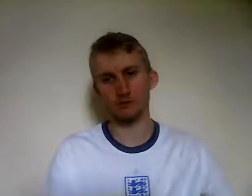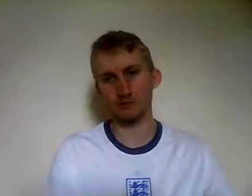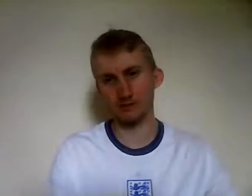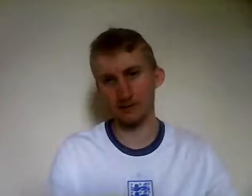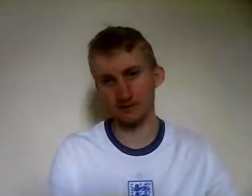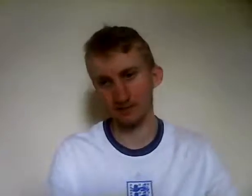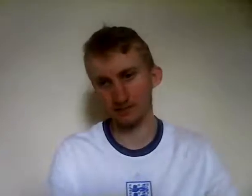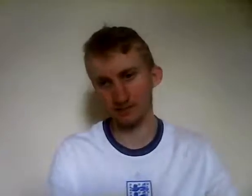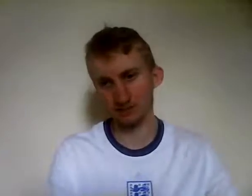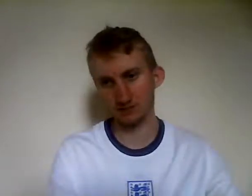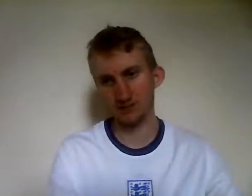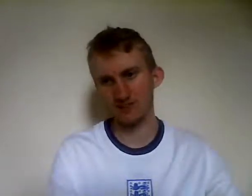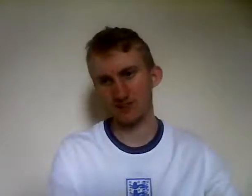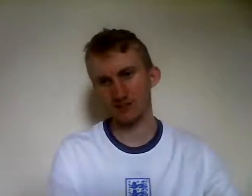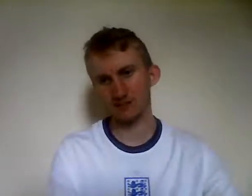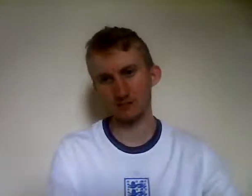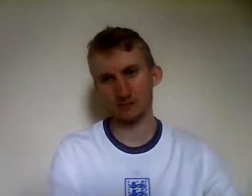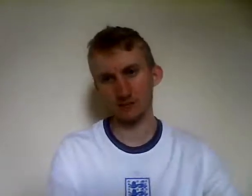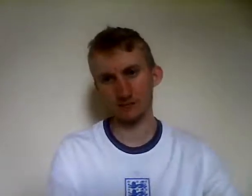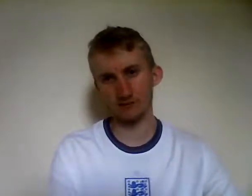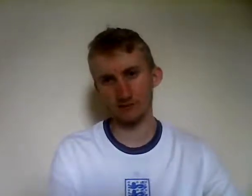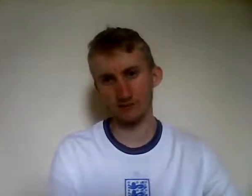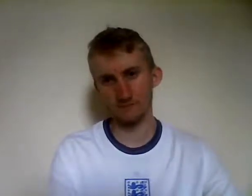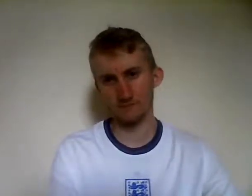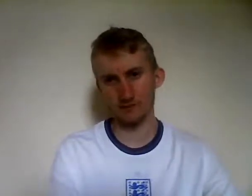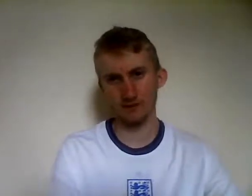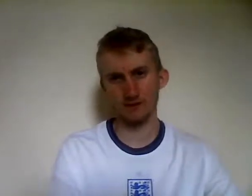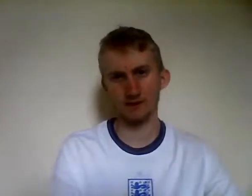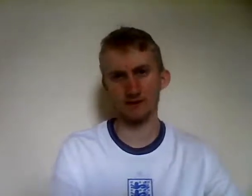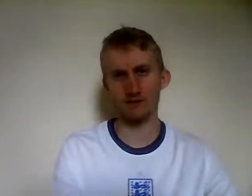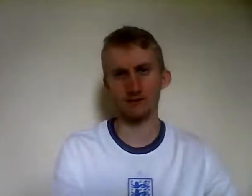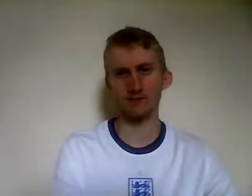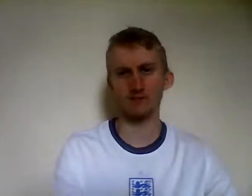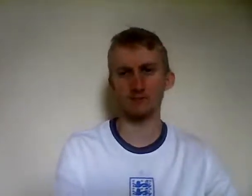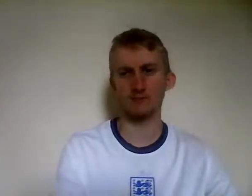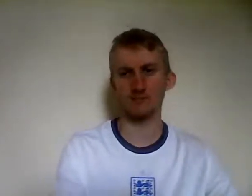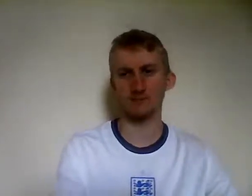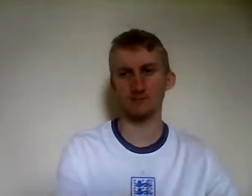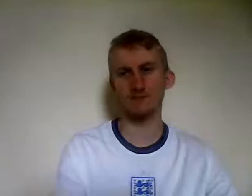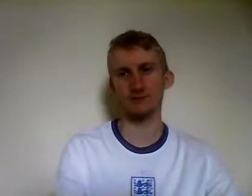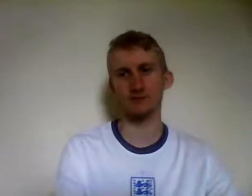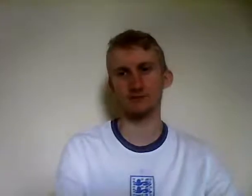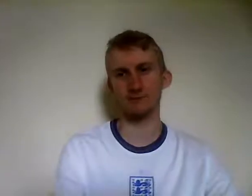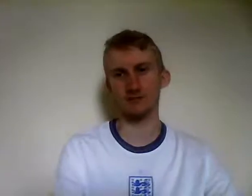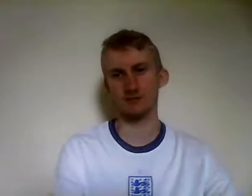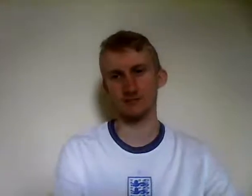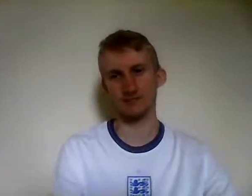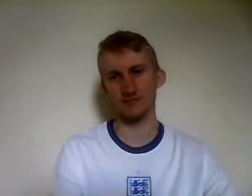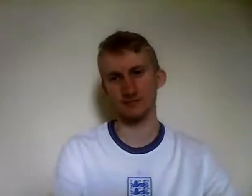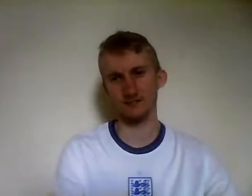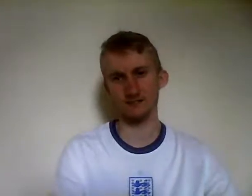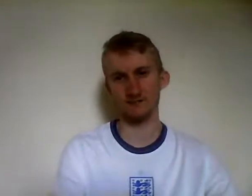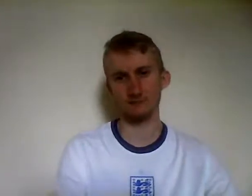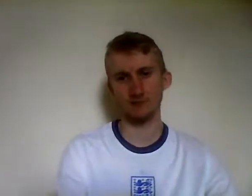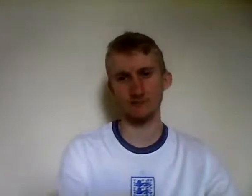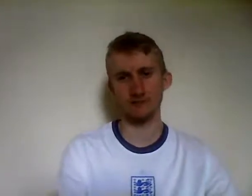cryptocurrency investors. Turns out that the Turkish businessman never got his wish to see Crawley in the